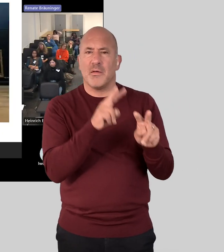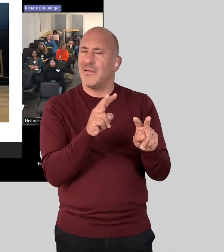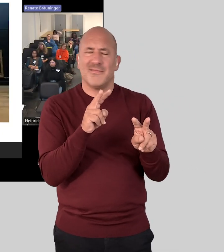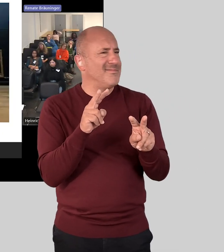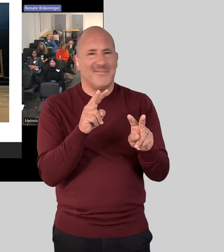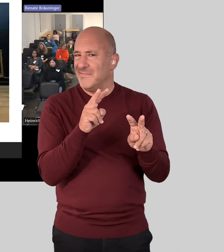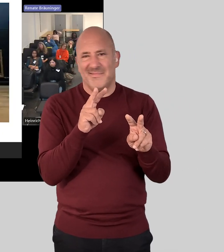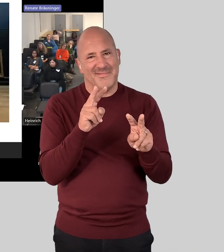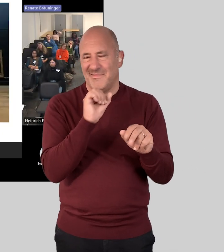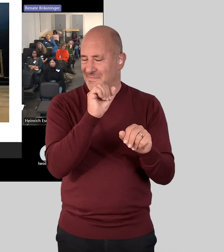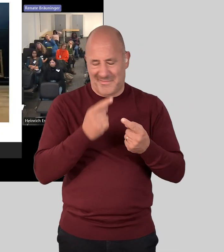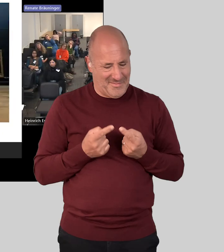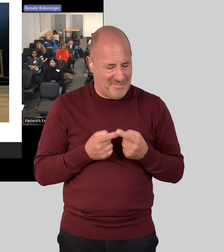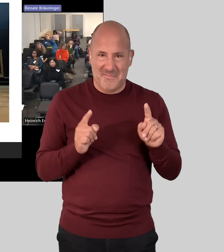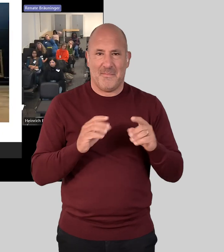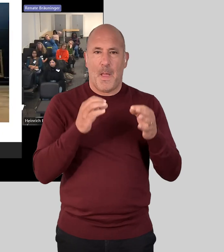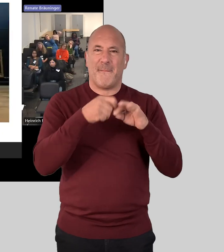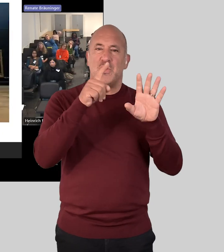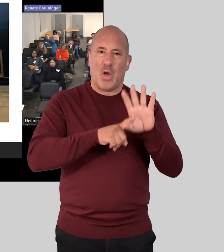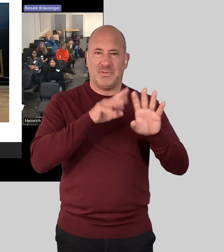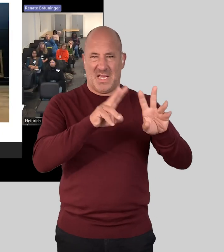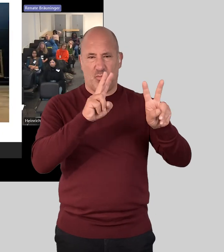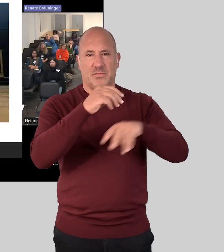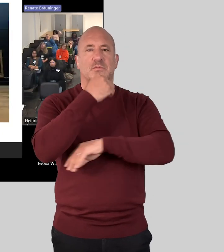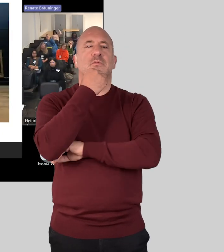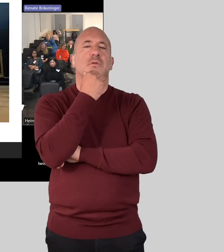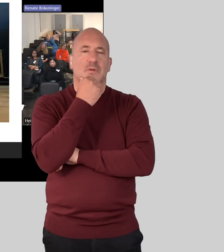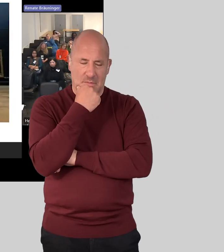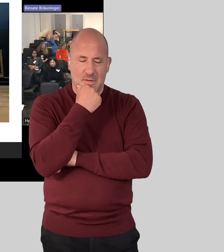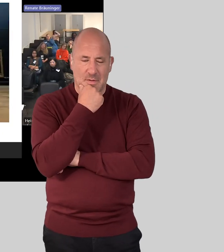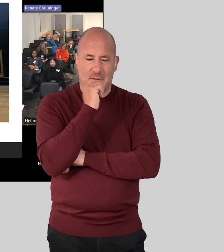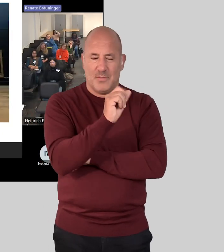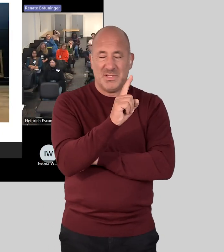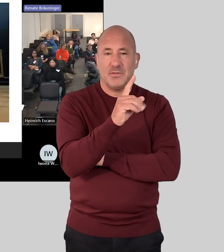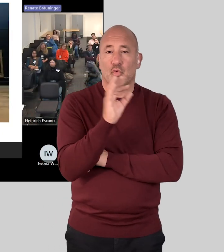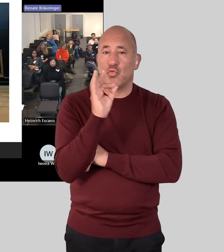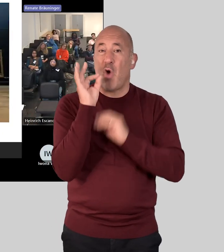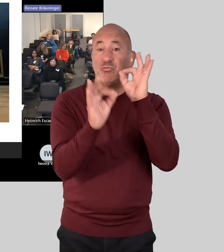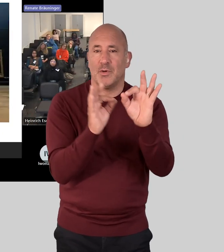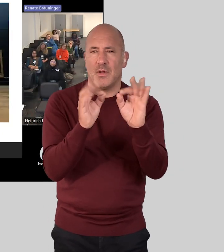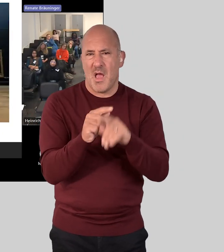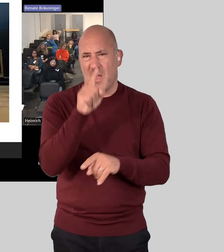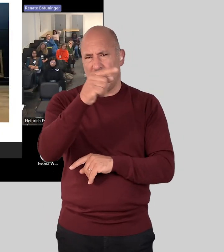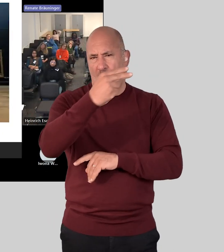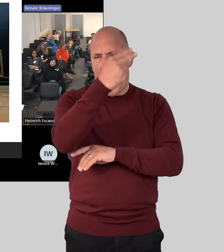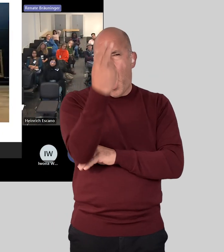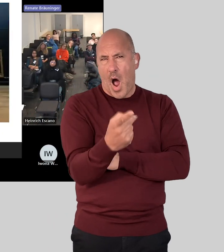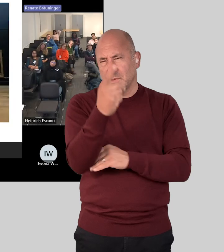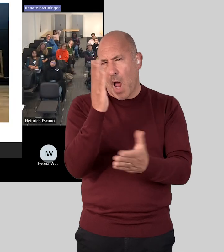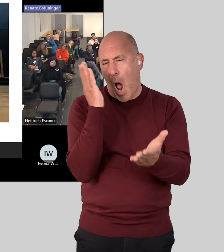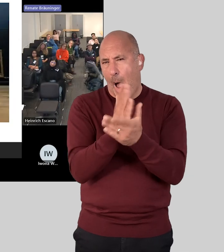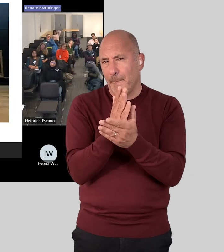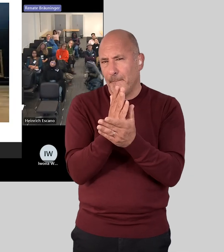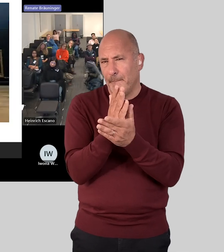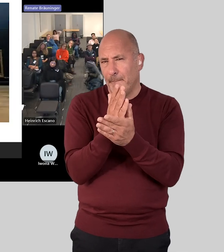reflections of those who has been looked at as the cultural other. So Beyoncé's approach is quite